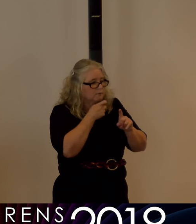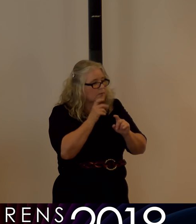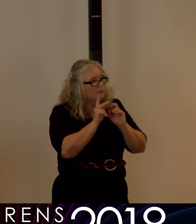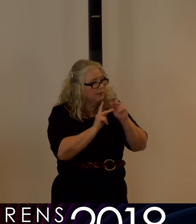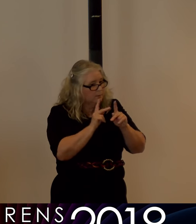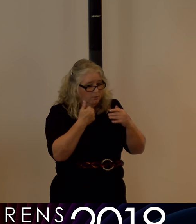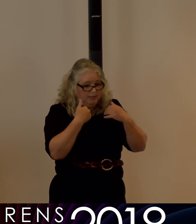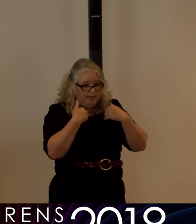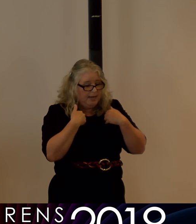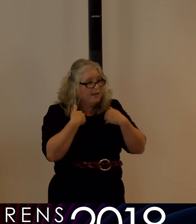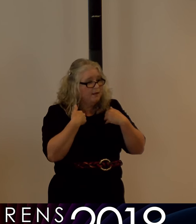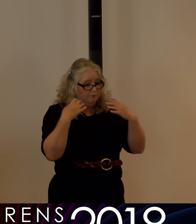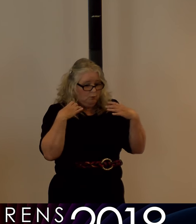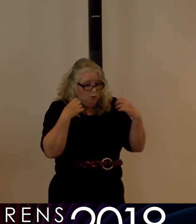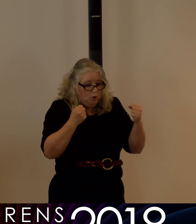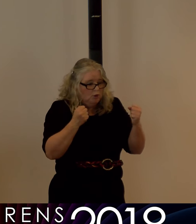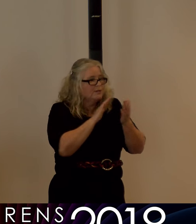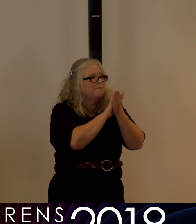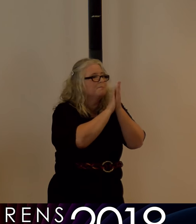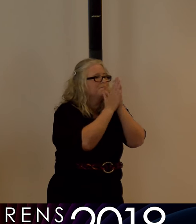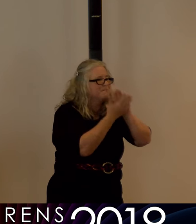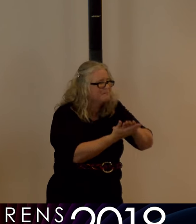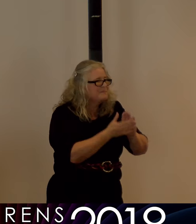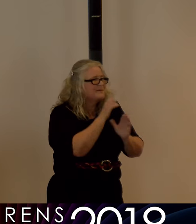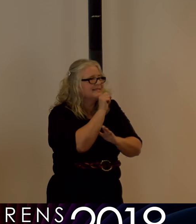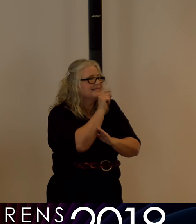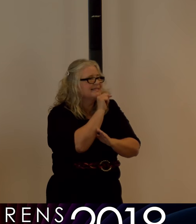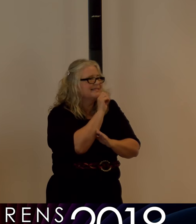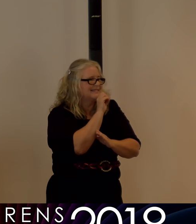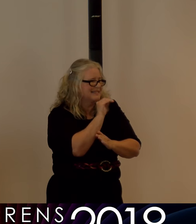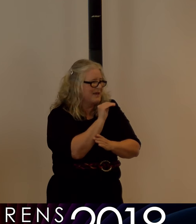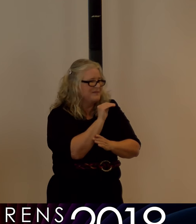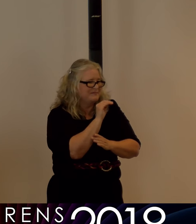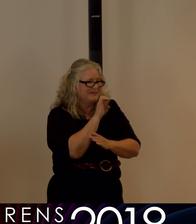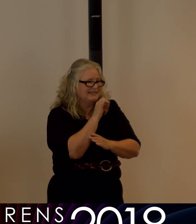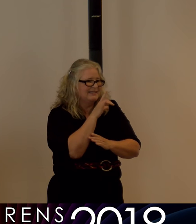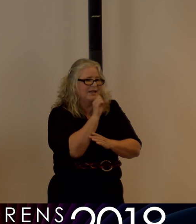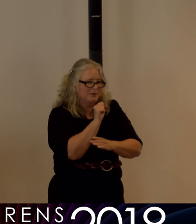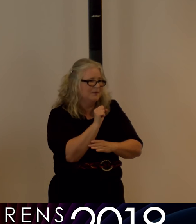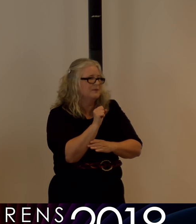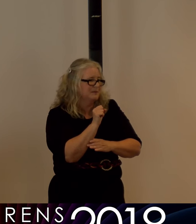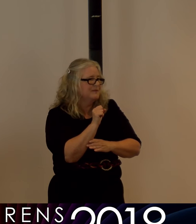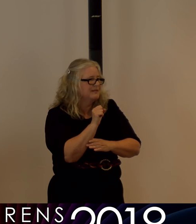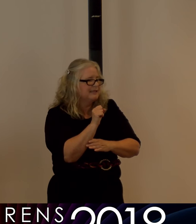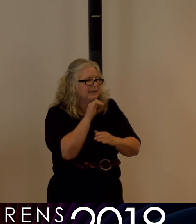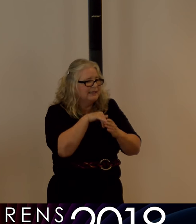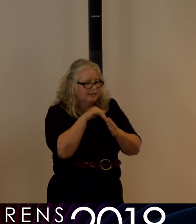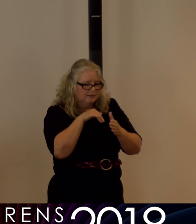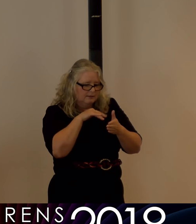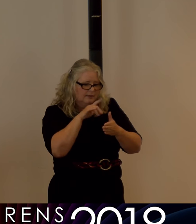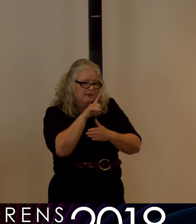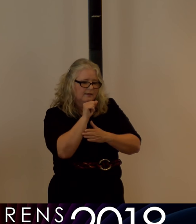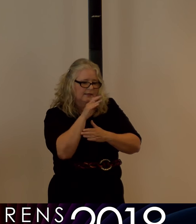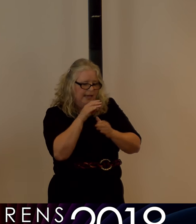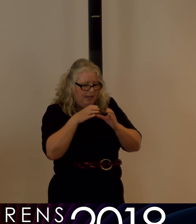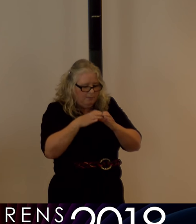charge and turning them into stem cells and studying them in dishes. I won't talk much about that. But here we are today